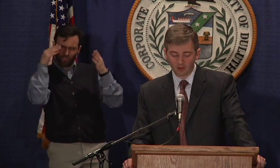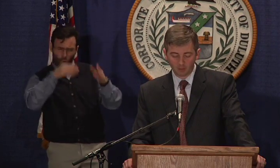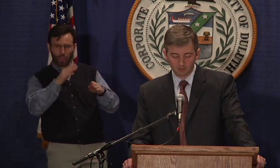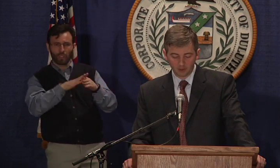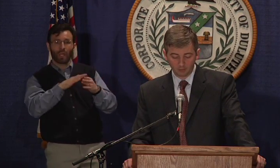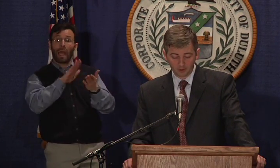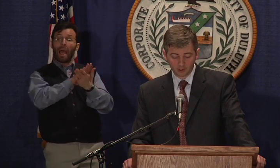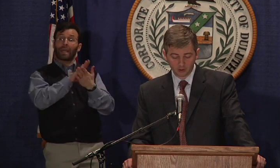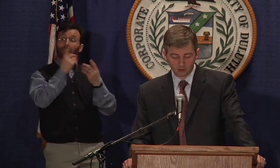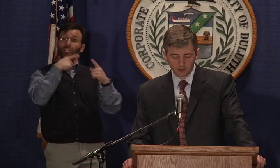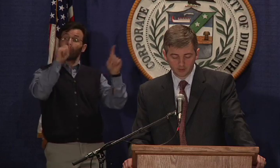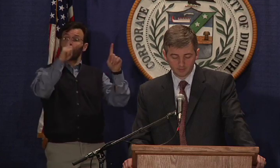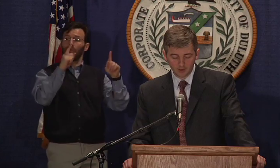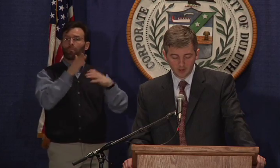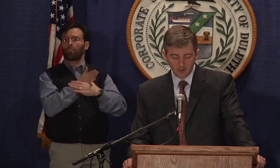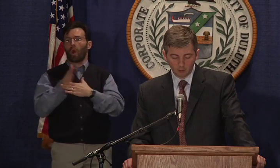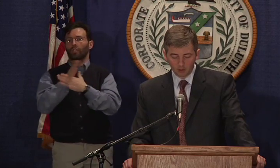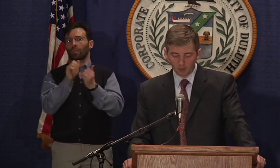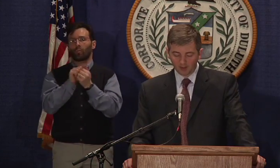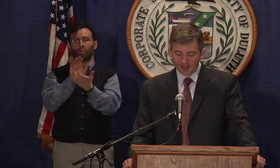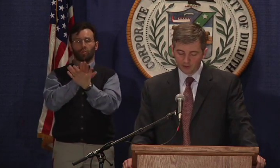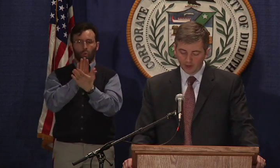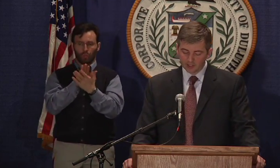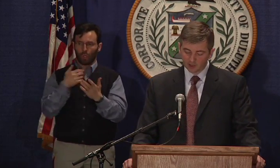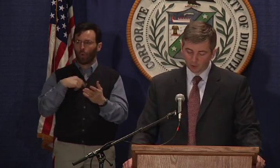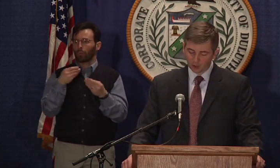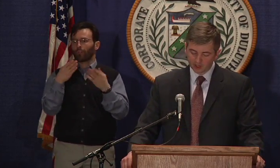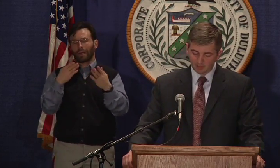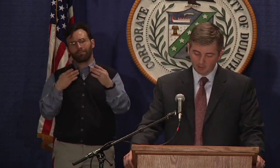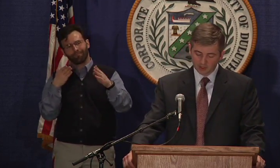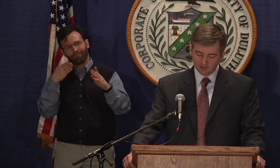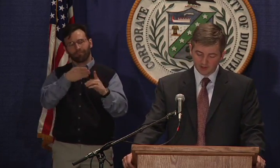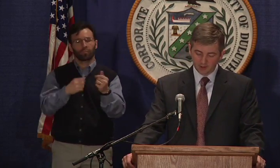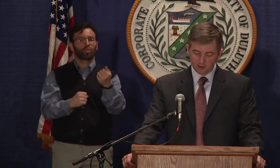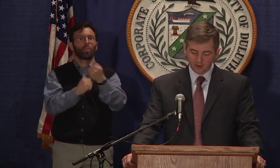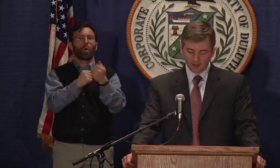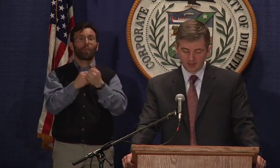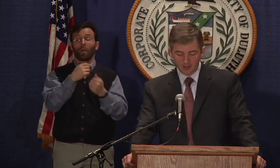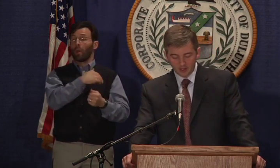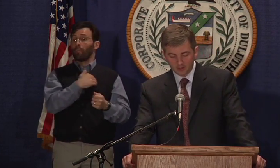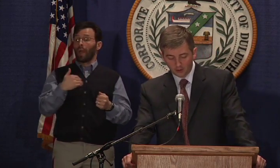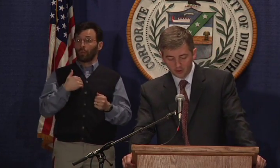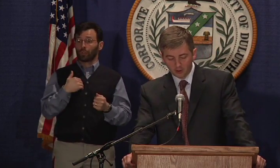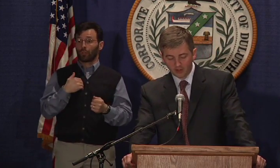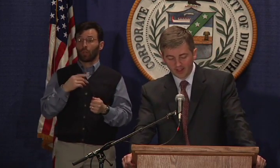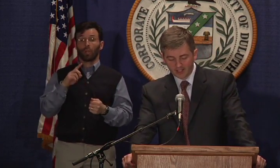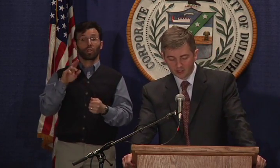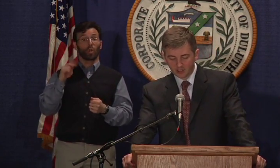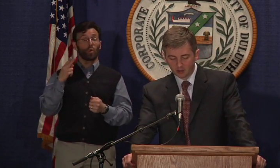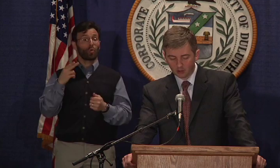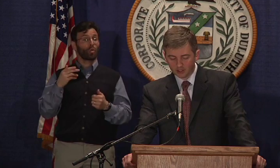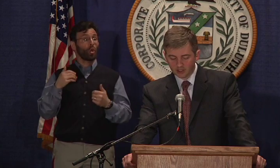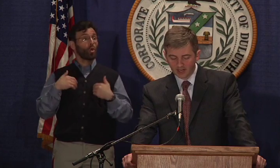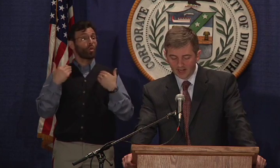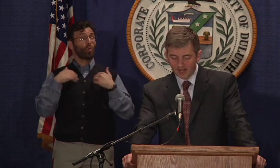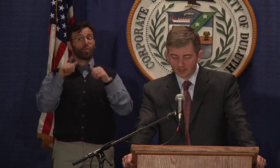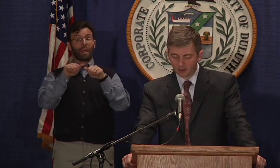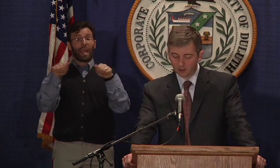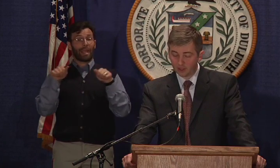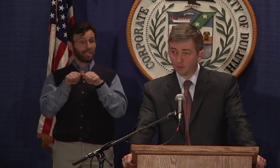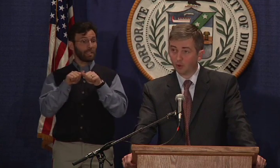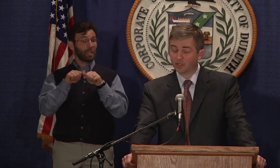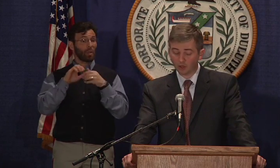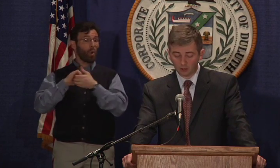partnership with our schools. We will provide direct support to members of the Duluth Youth Agency Coalition,